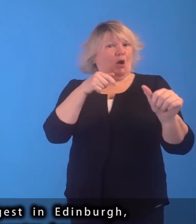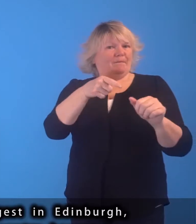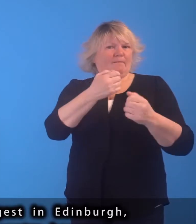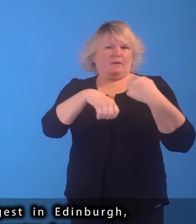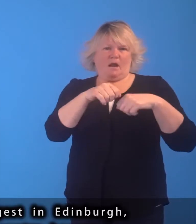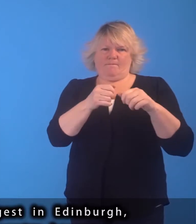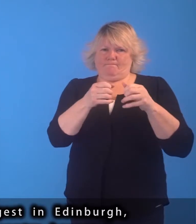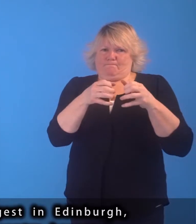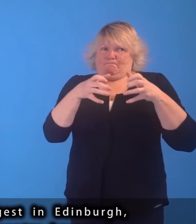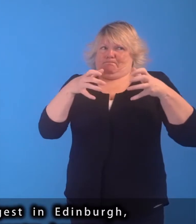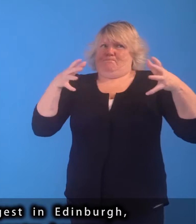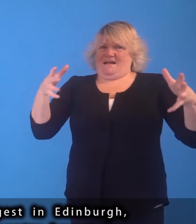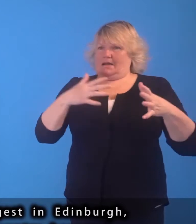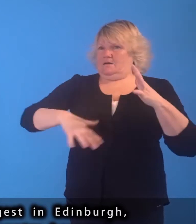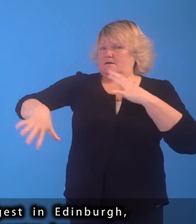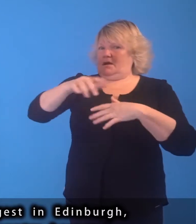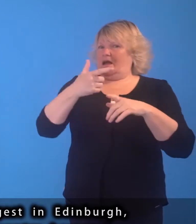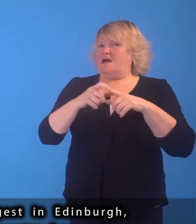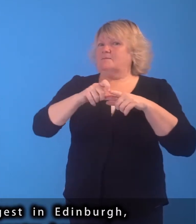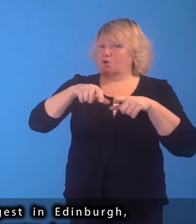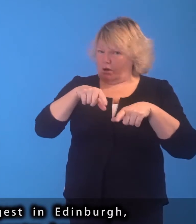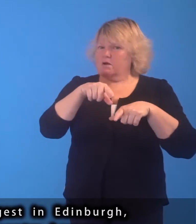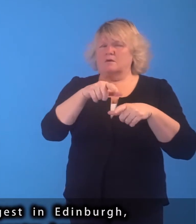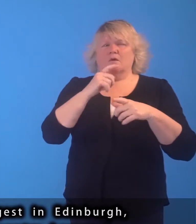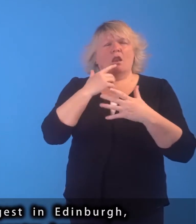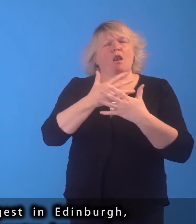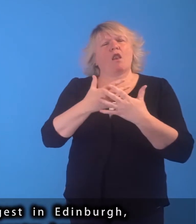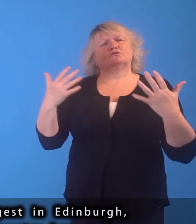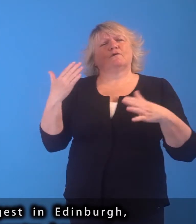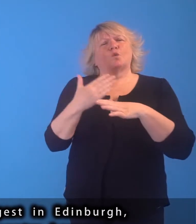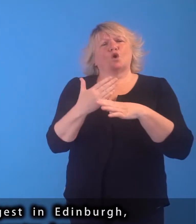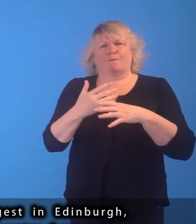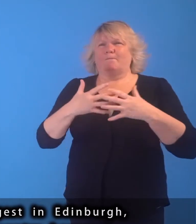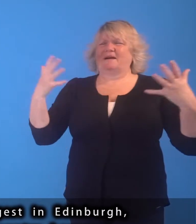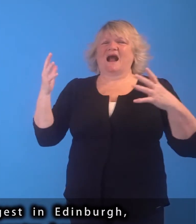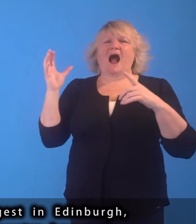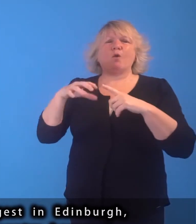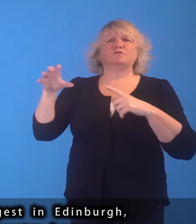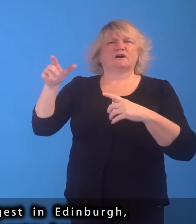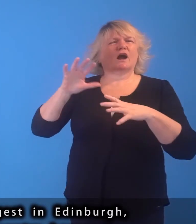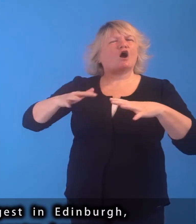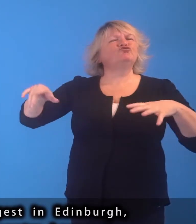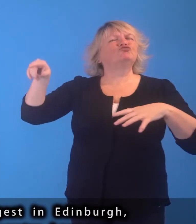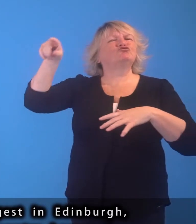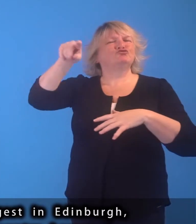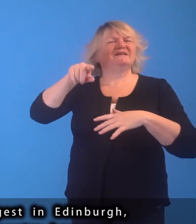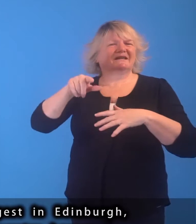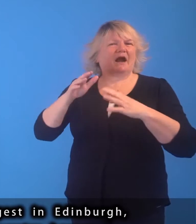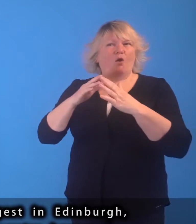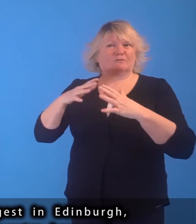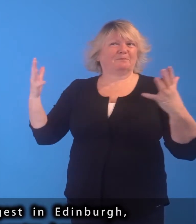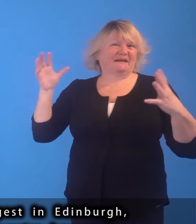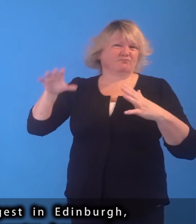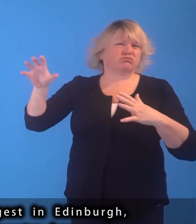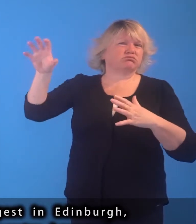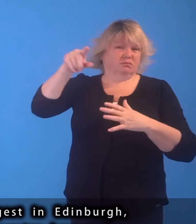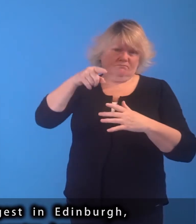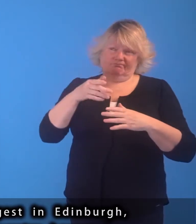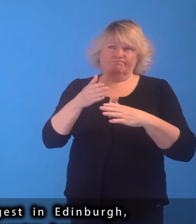This company became one of the biggest in Edinburgh, undertaking work in many large country